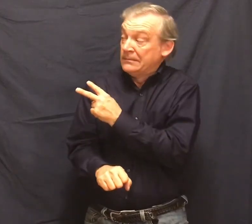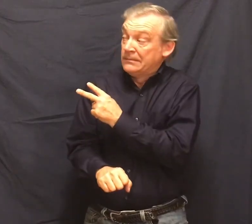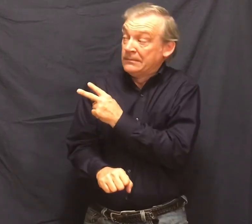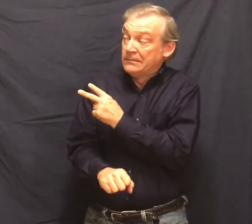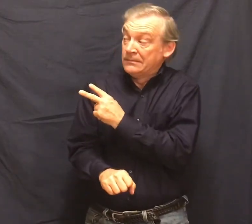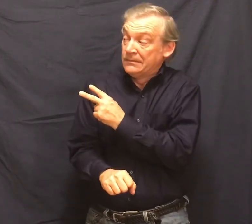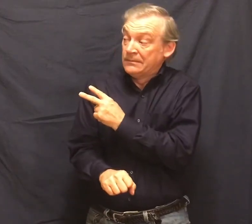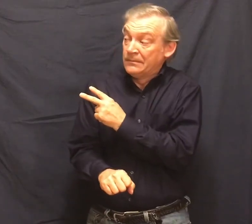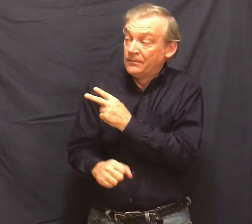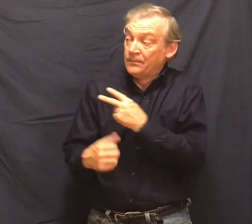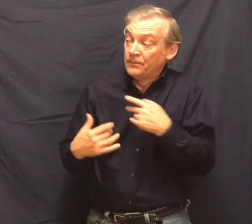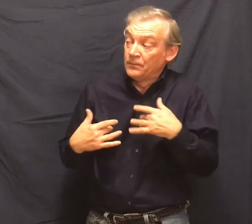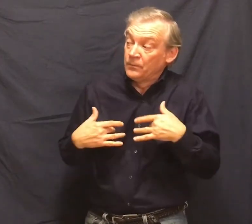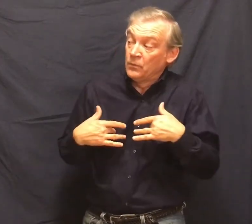"Huh? What you want, George?"